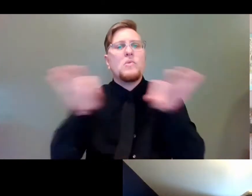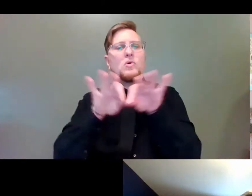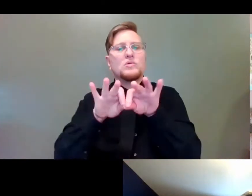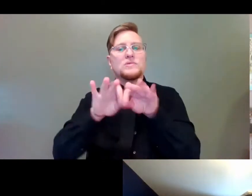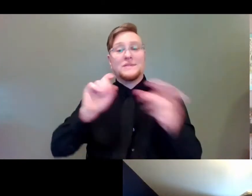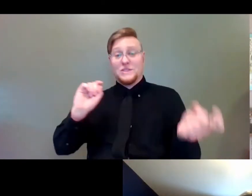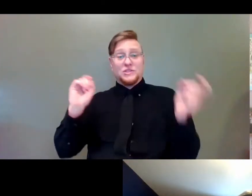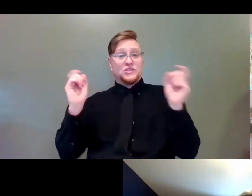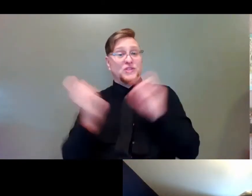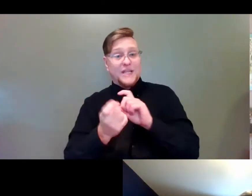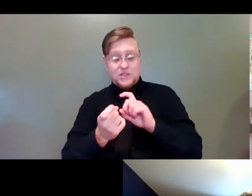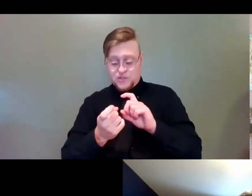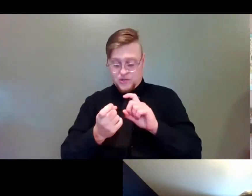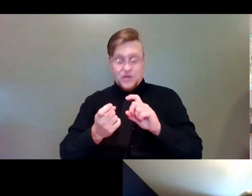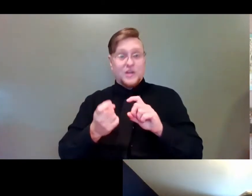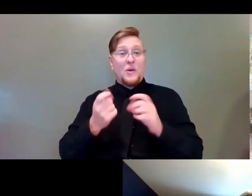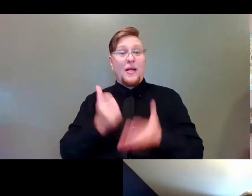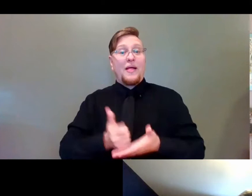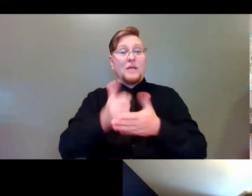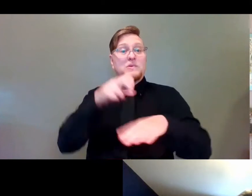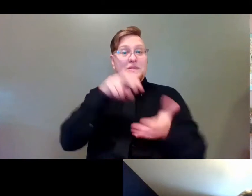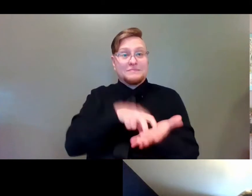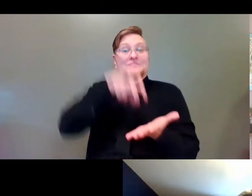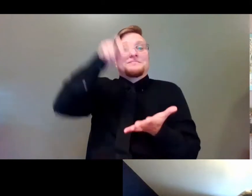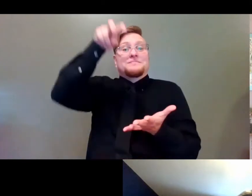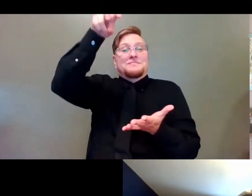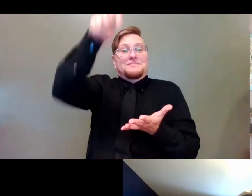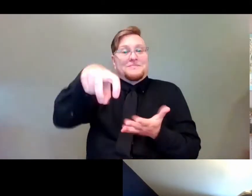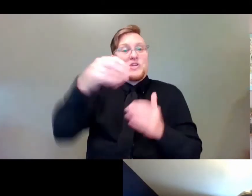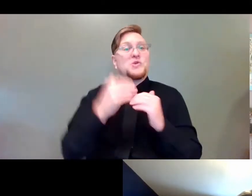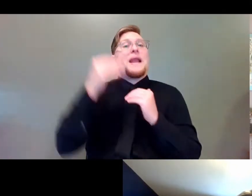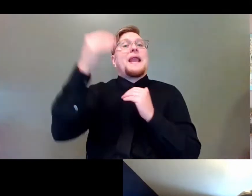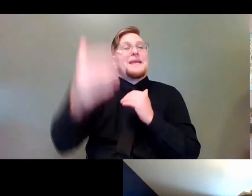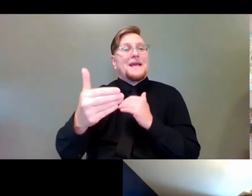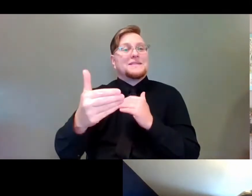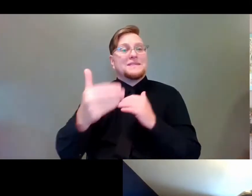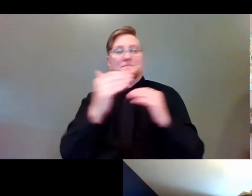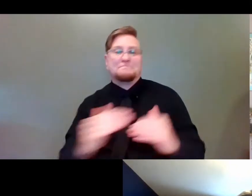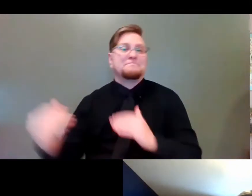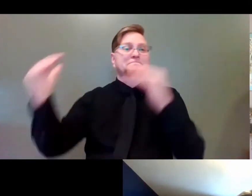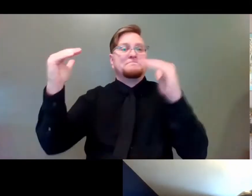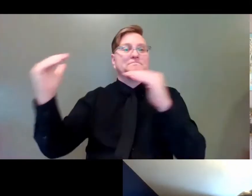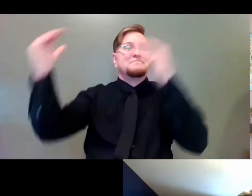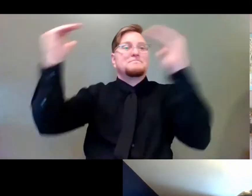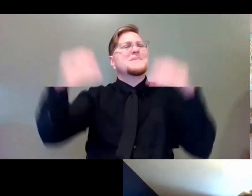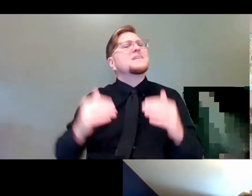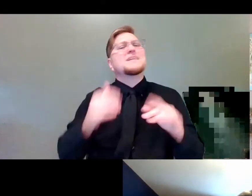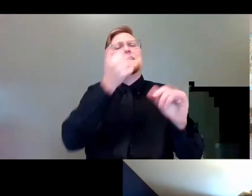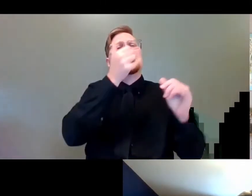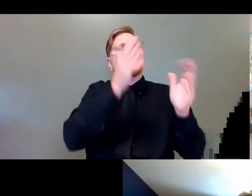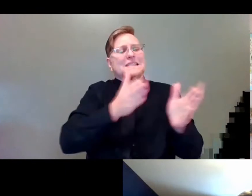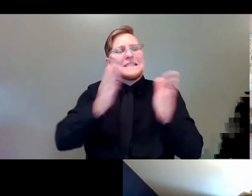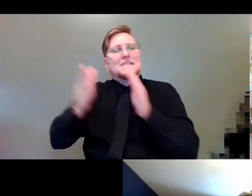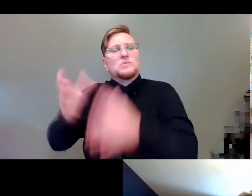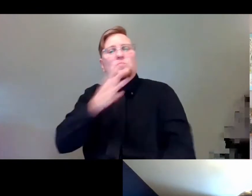trampolined you to your next height? It's so different for each woman. For some women,